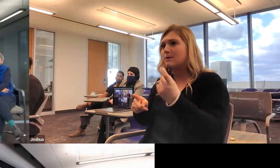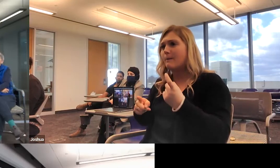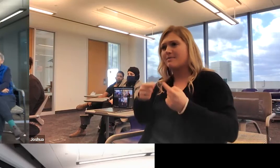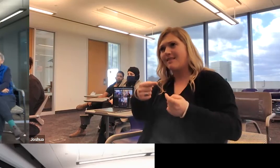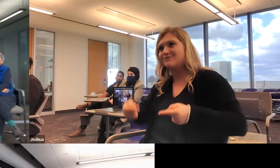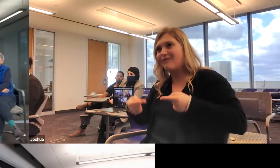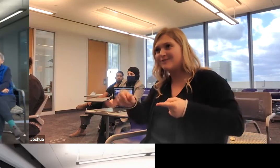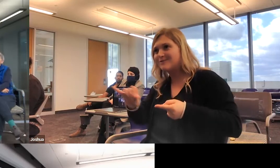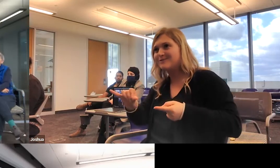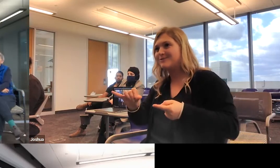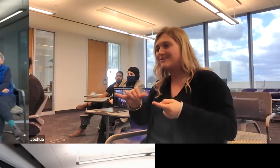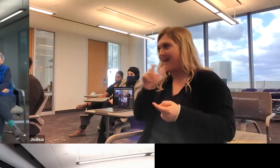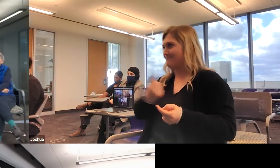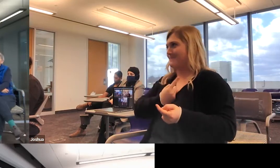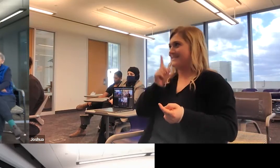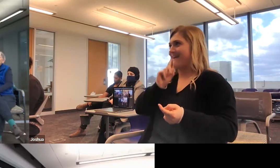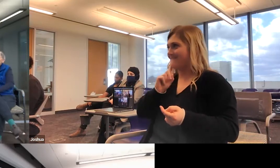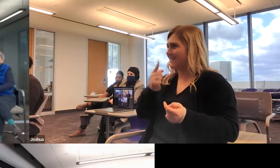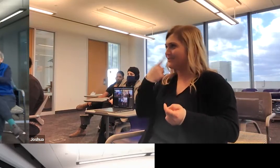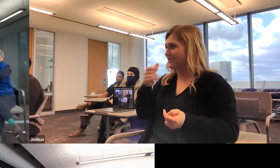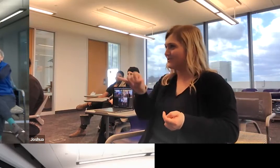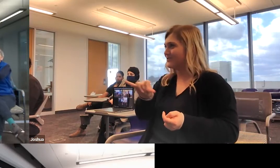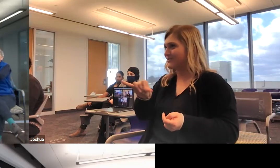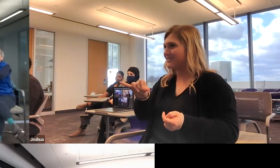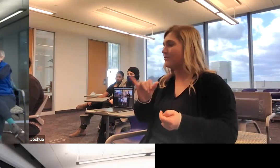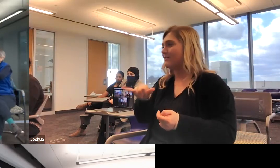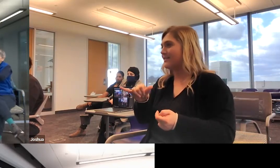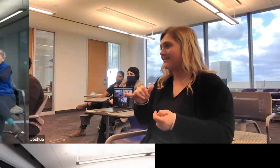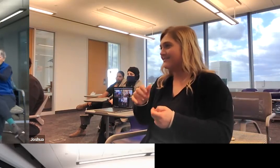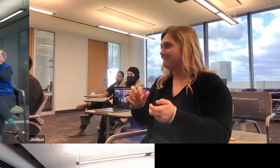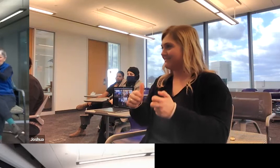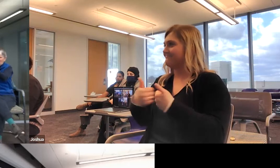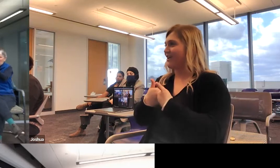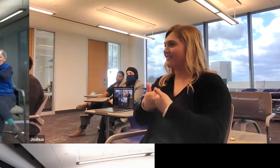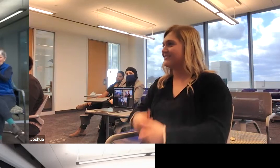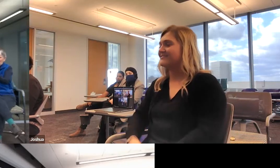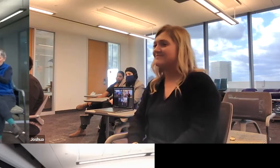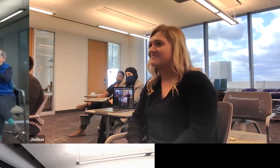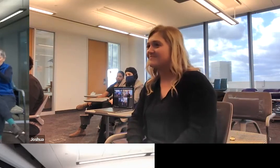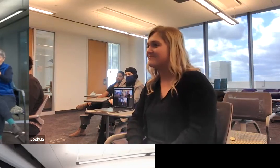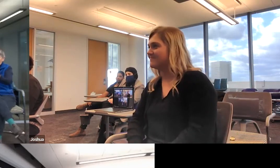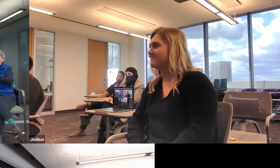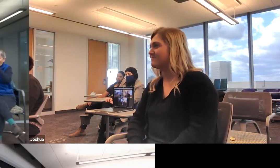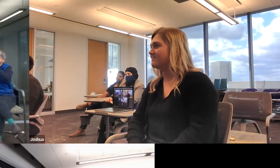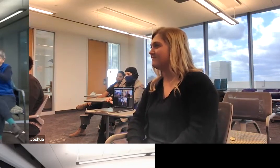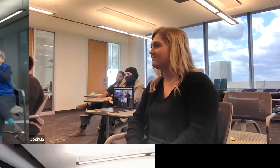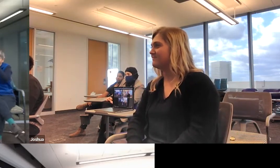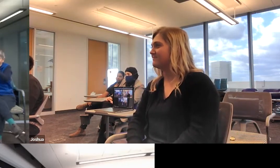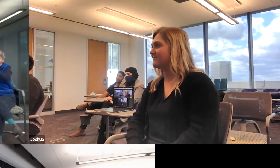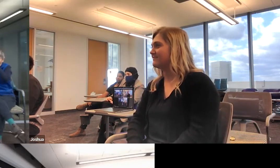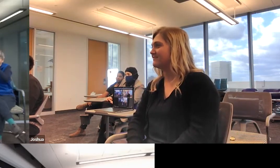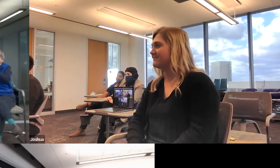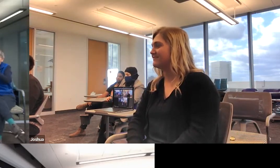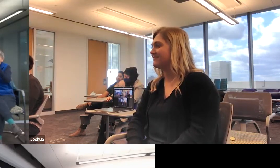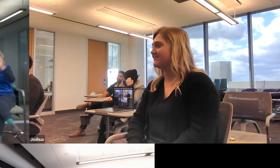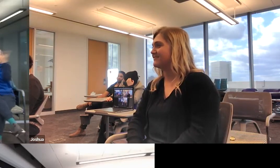it. And so, yeah, that wasn't a good situation. Oh, right, that speaker that's right on